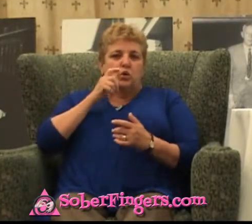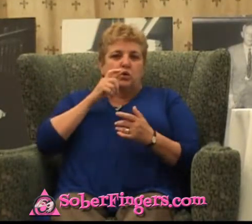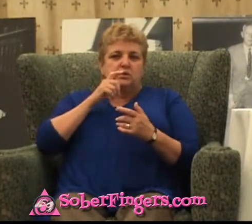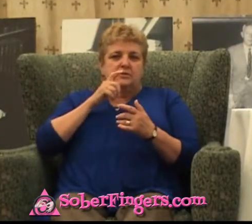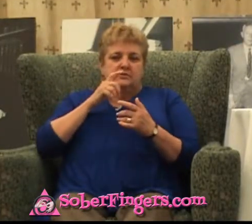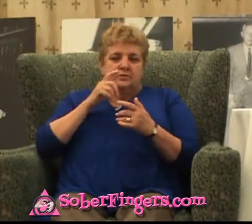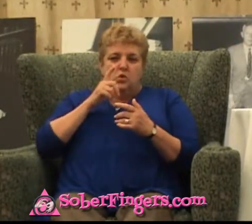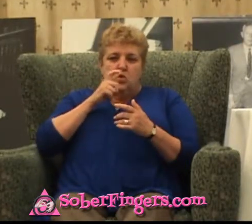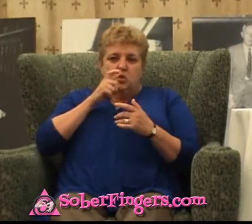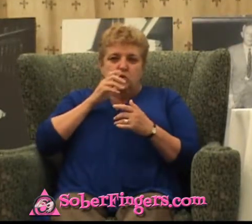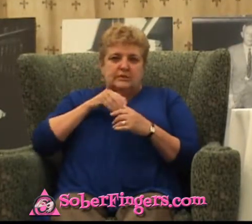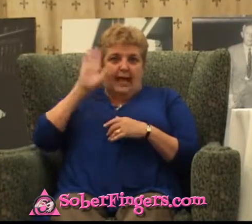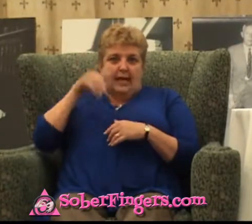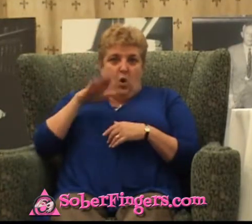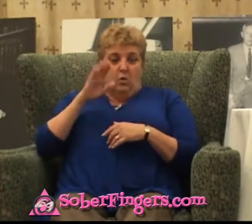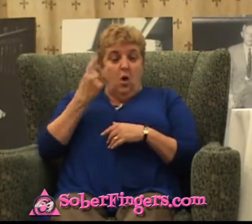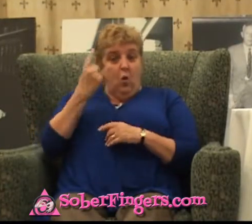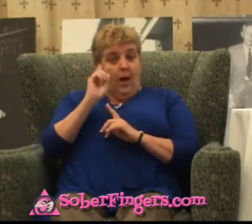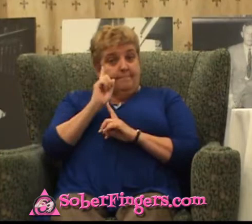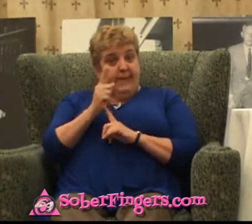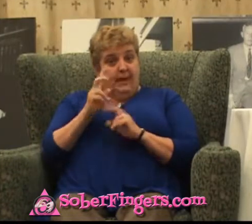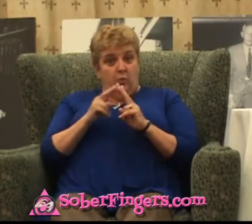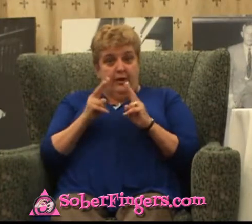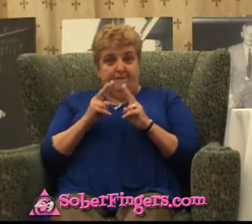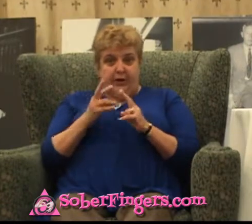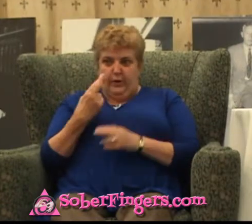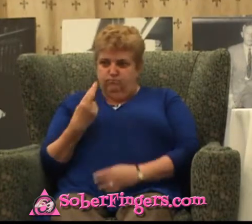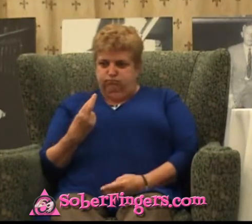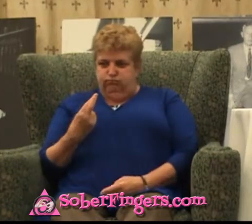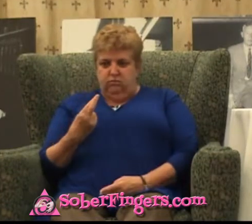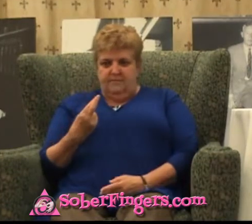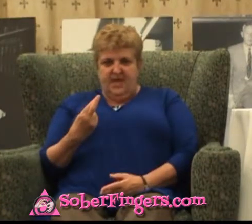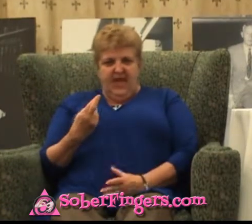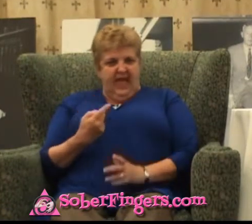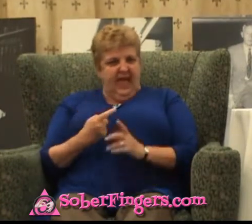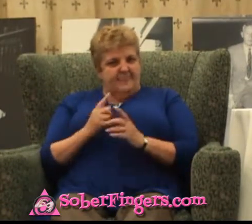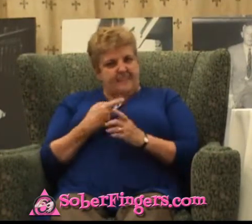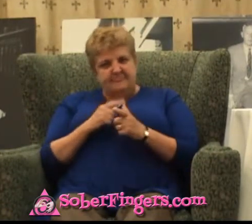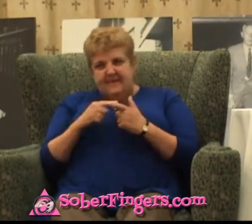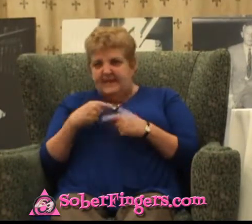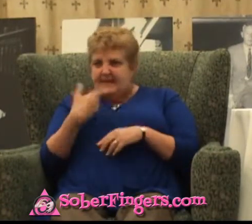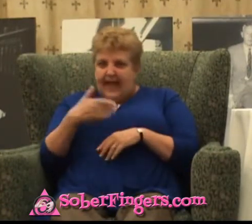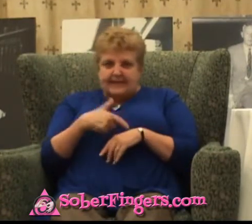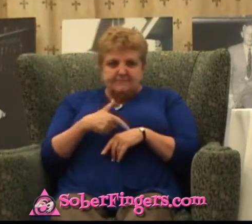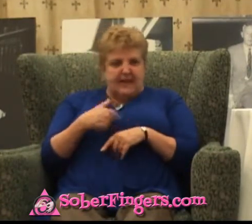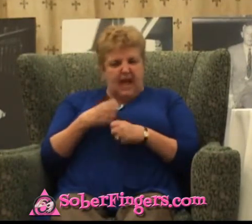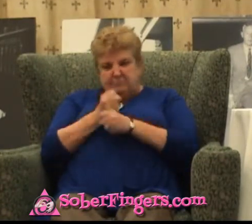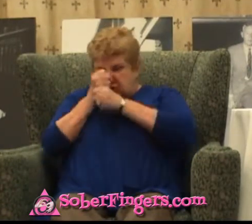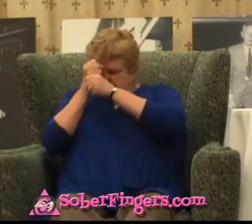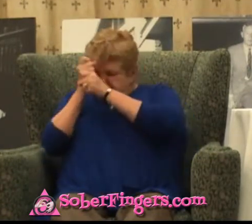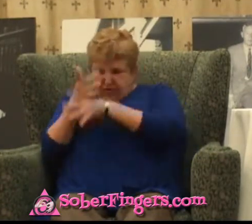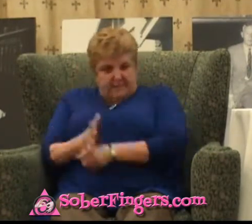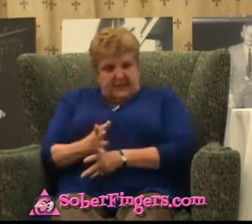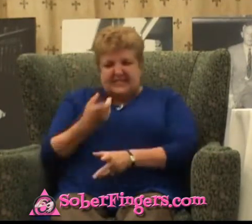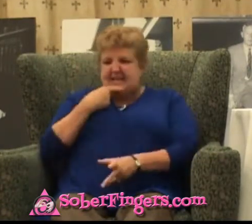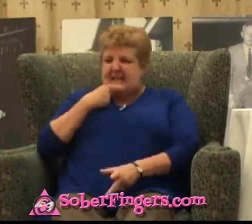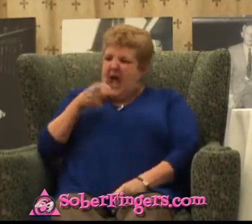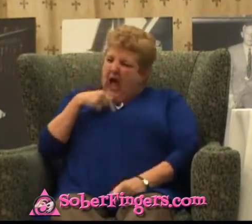very intimate, and the next minute, I am screaming at you. And I'm saying, I hate you, get out of my life,